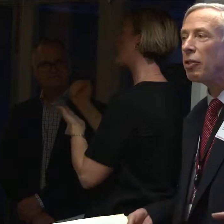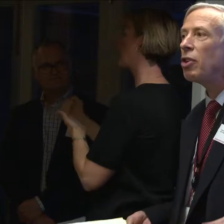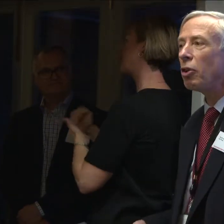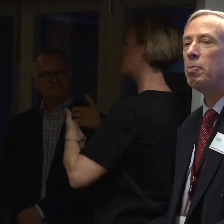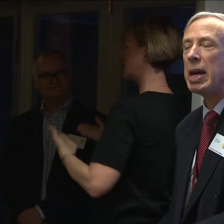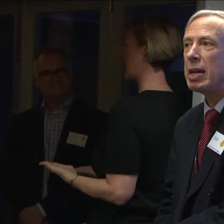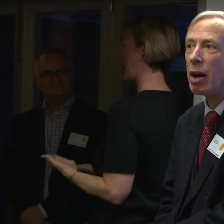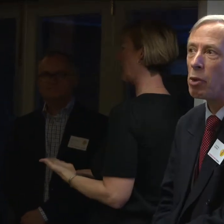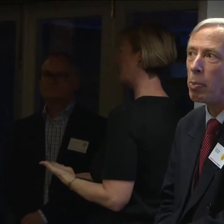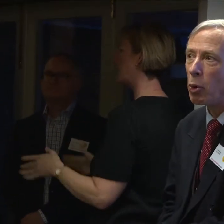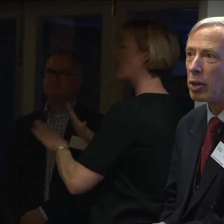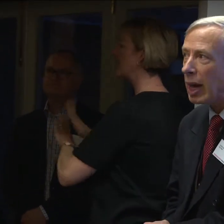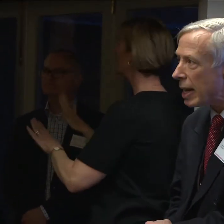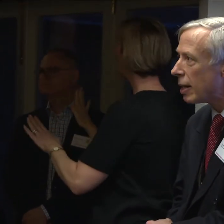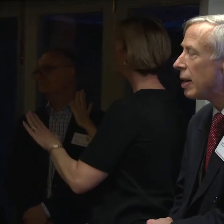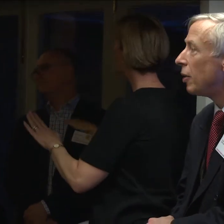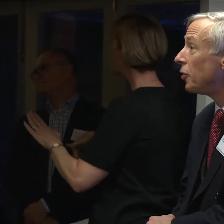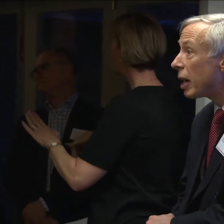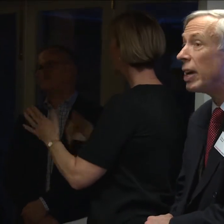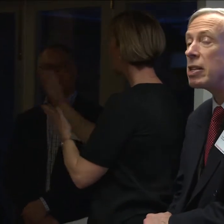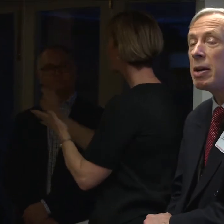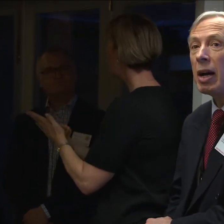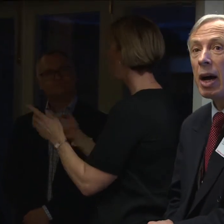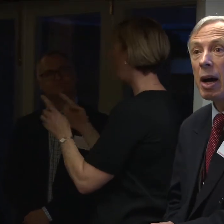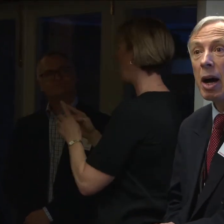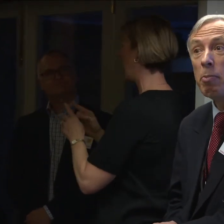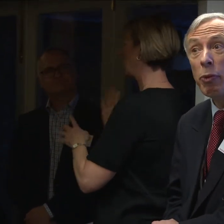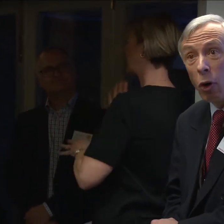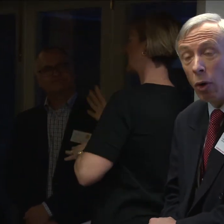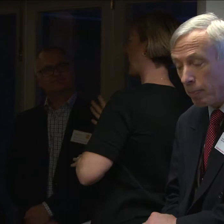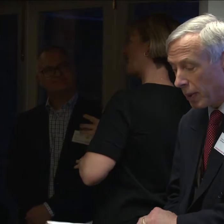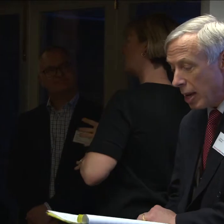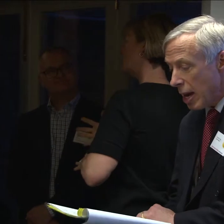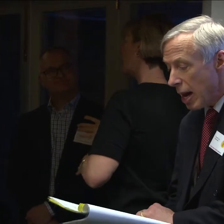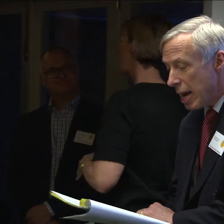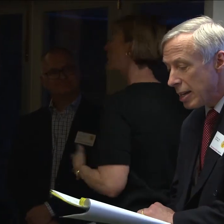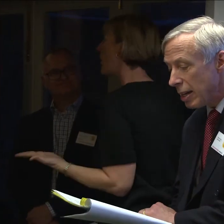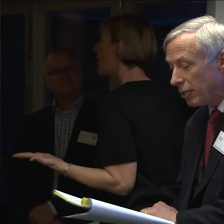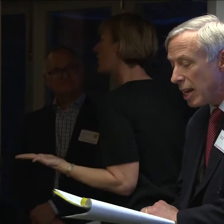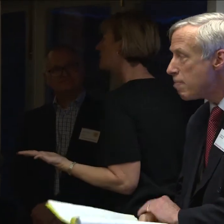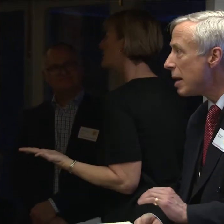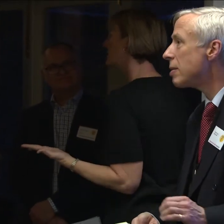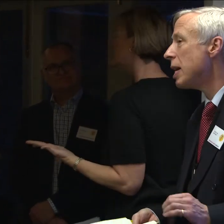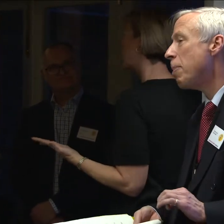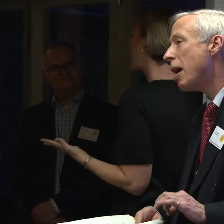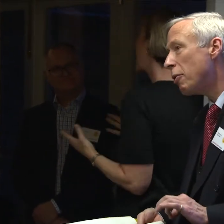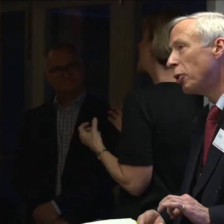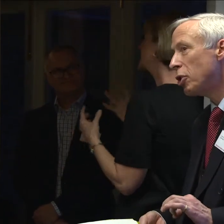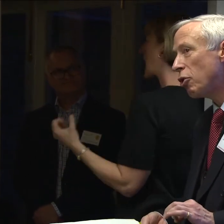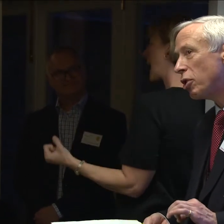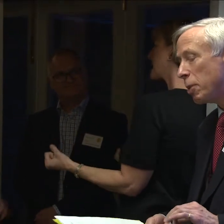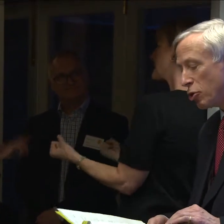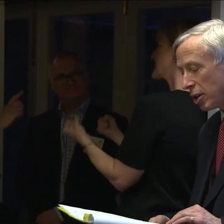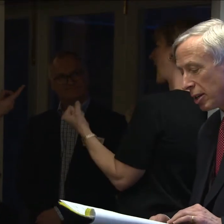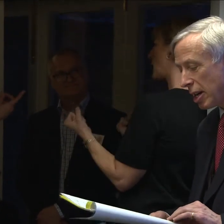There has not been a report like Sick of It before. It is an immensely powerful